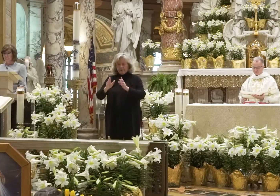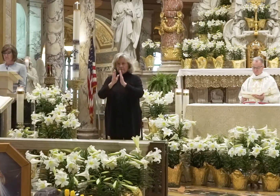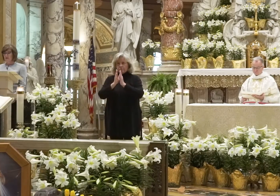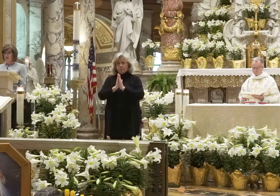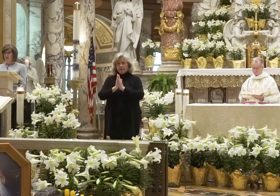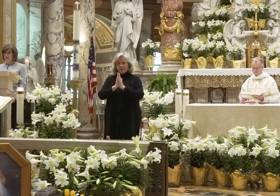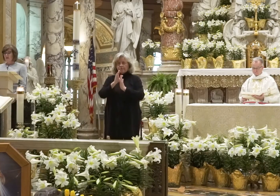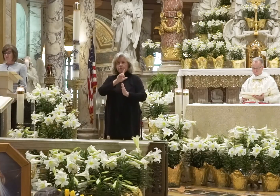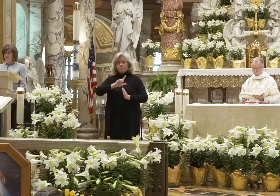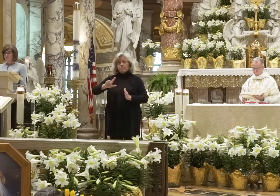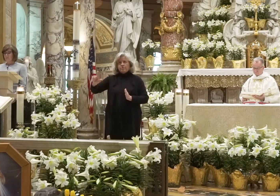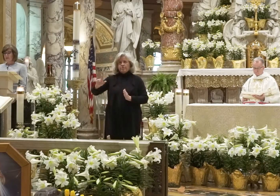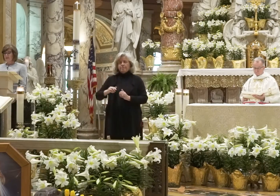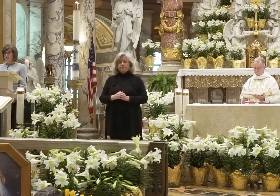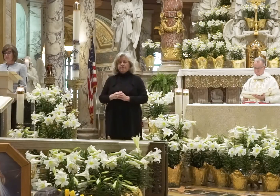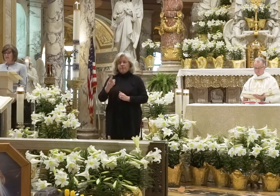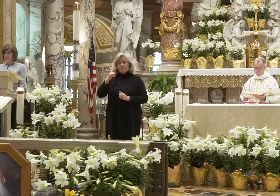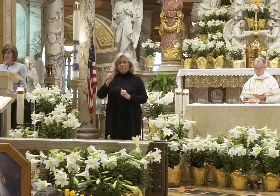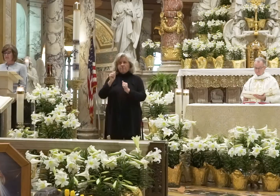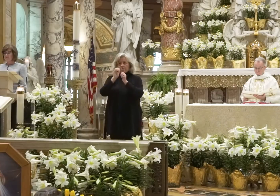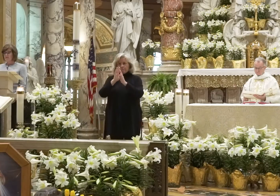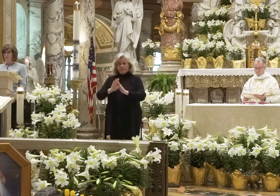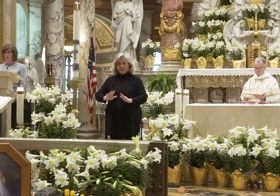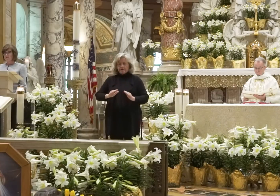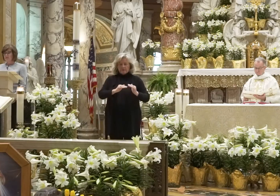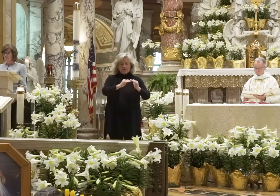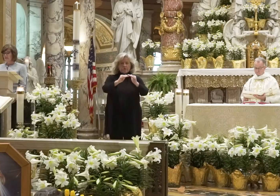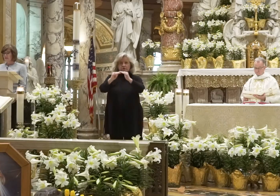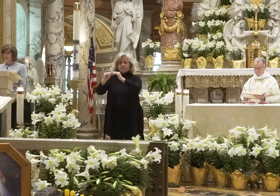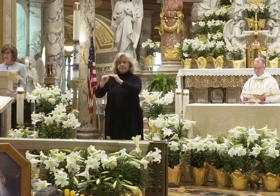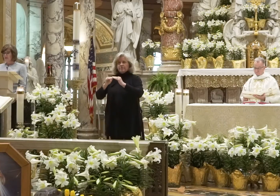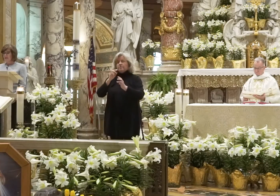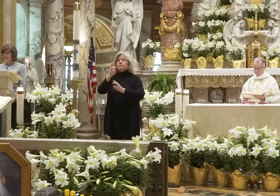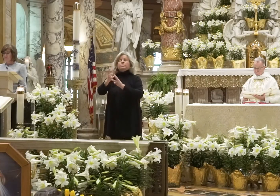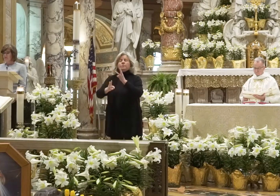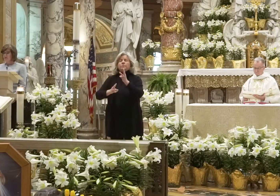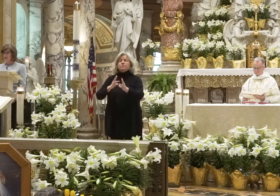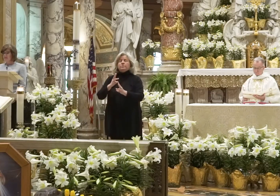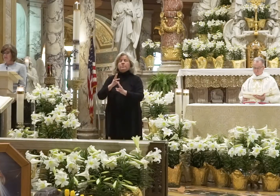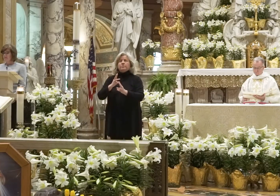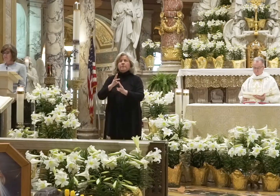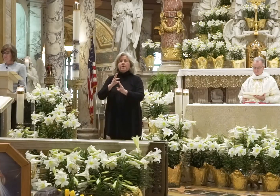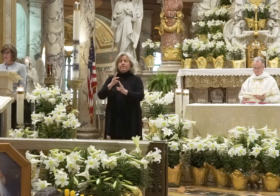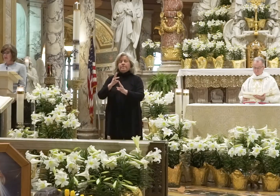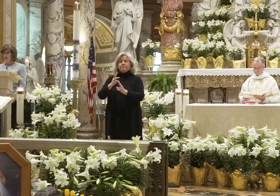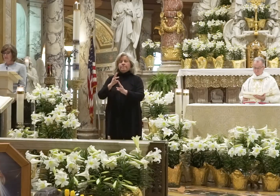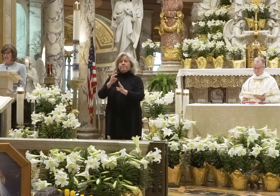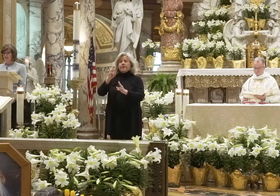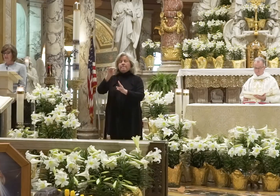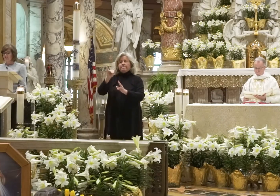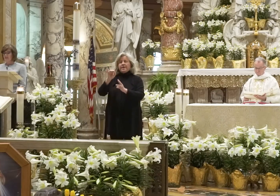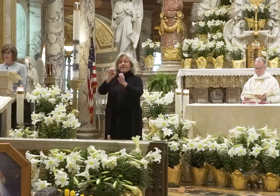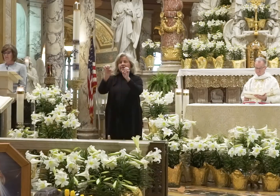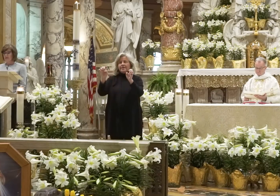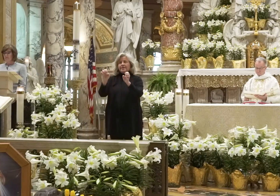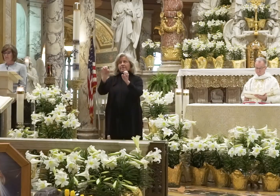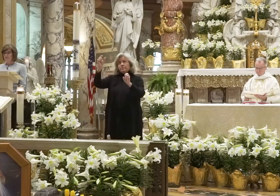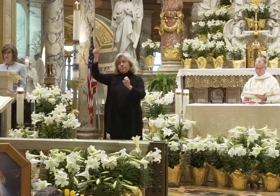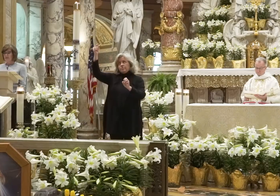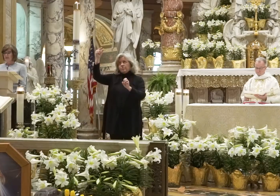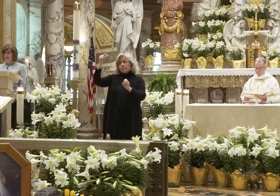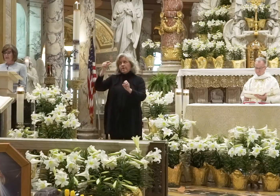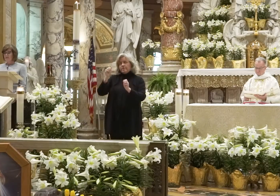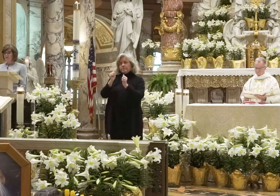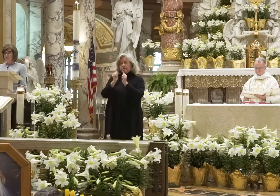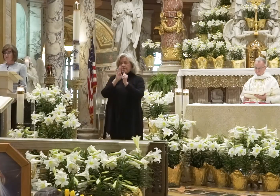prayer. For peace and justice in the world, may Easter grace be with all nations and